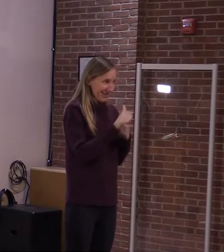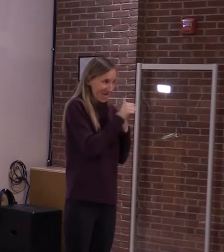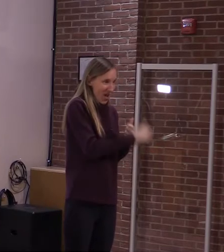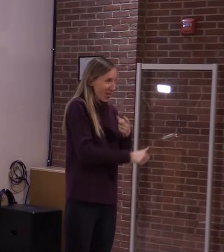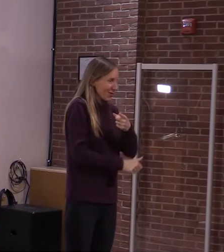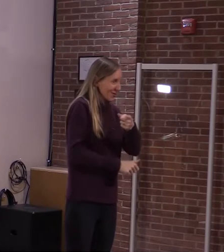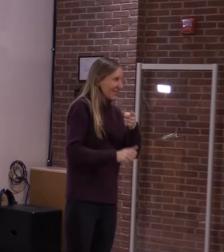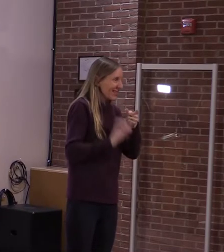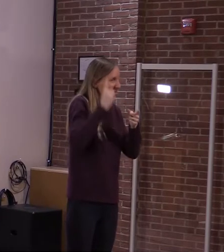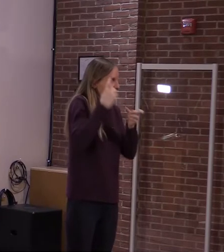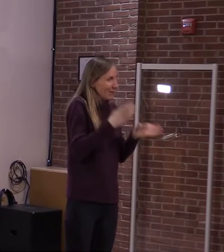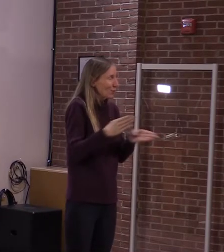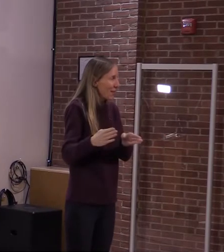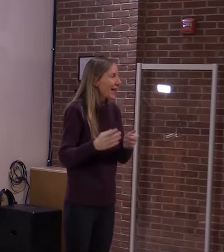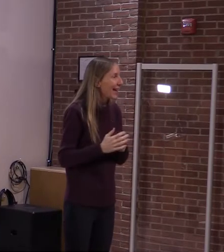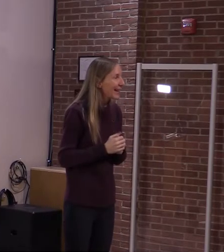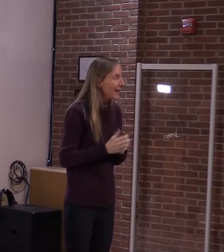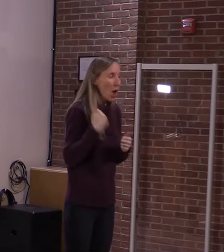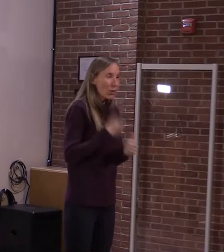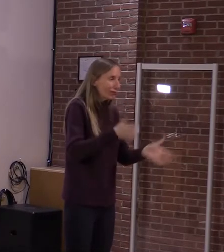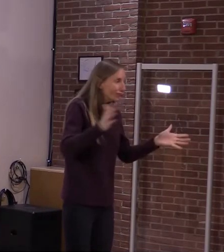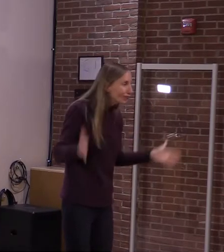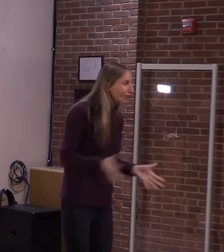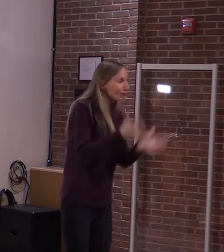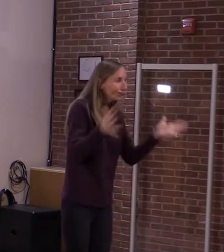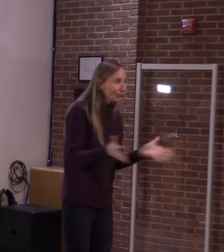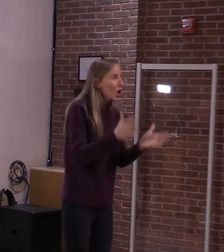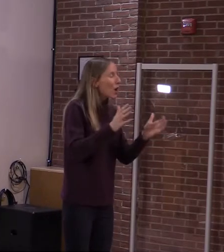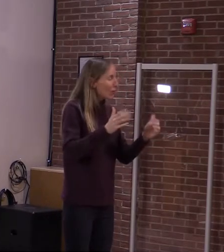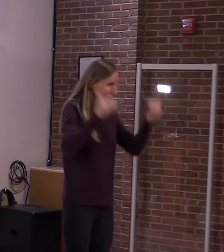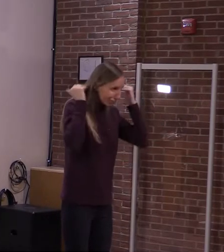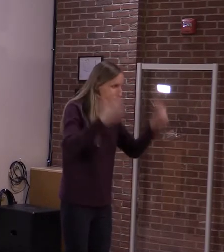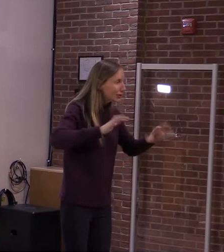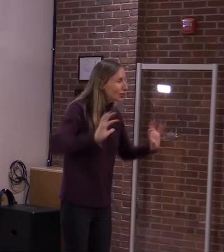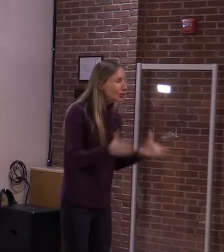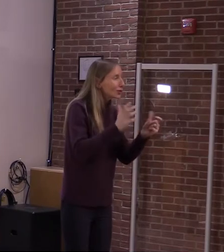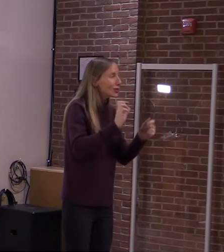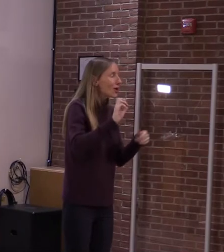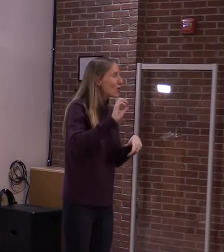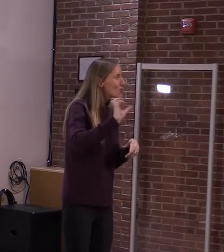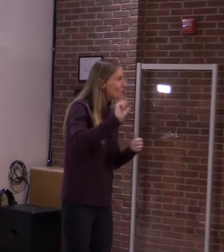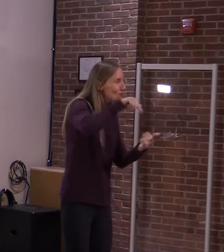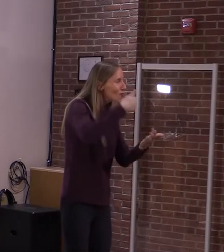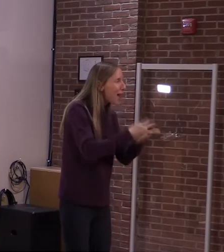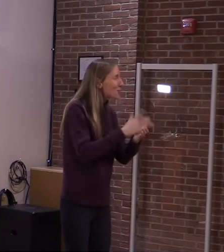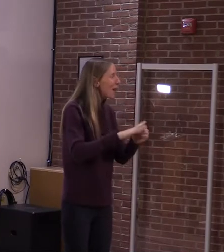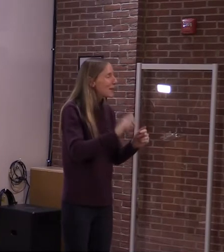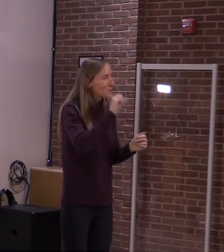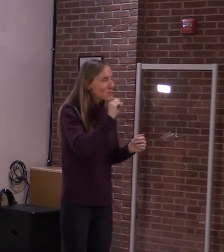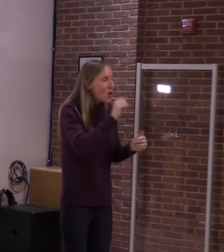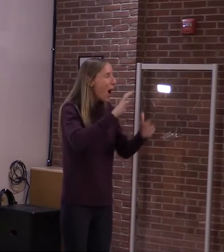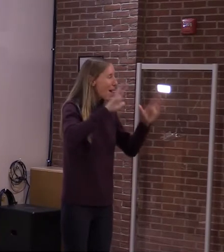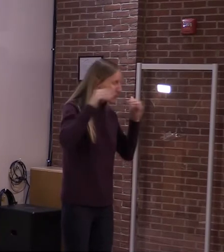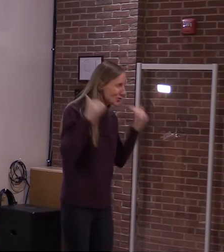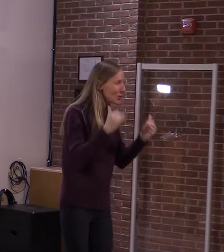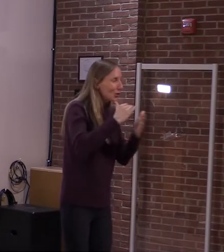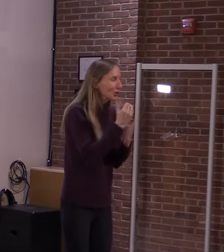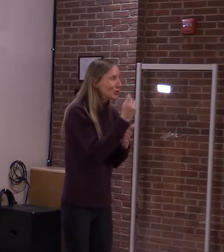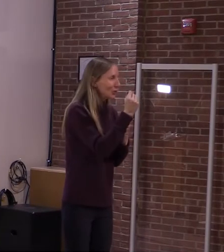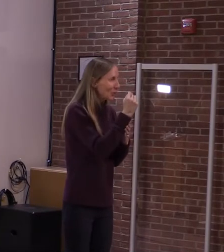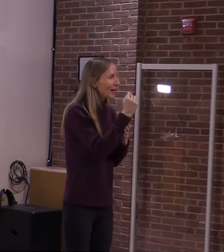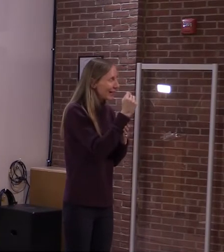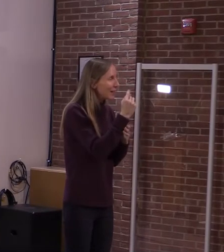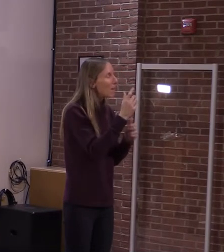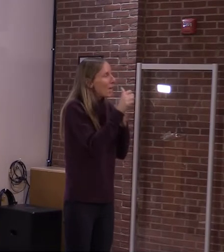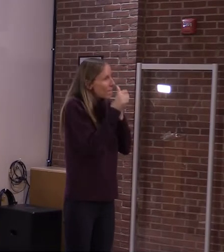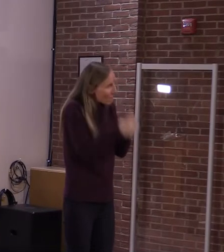are encouraged, that districts should consider sort of the intersection, if you will, between the Vermont Forward plan and the safety and Safe and